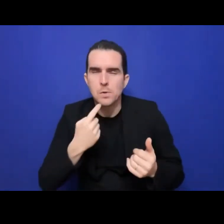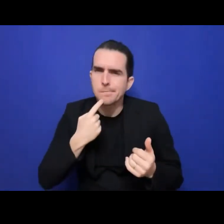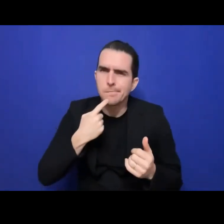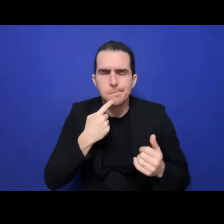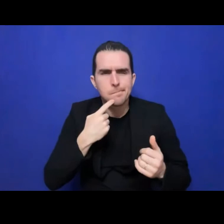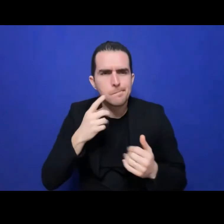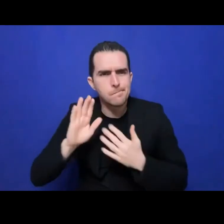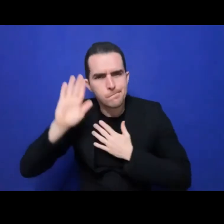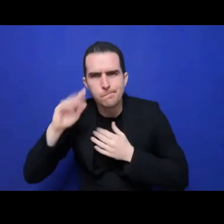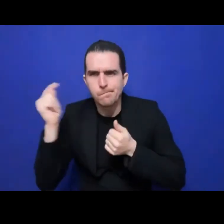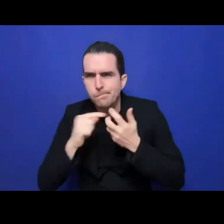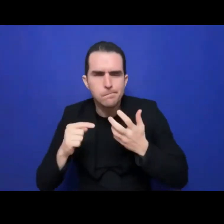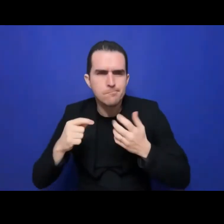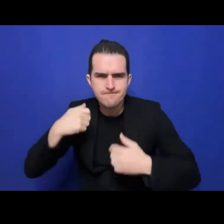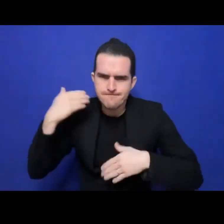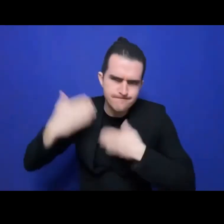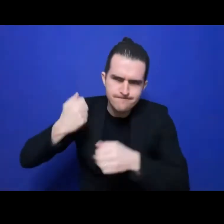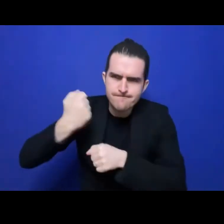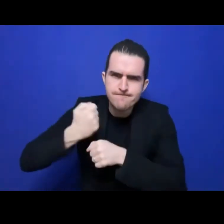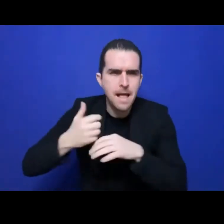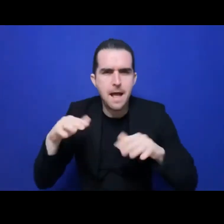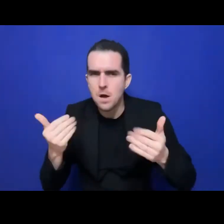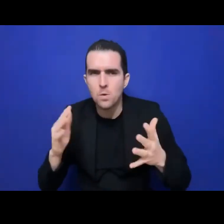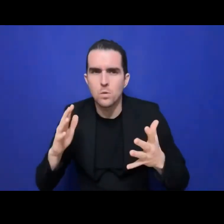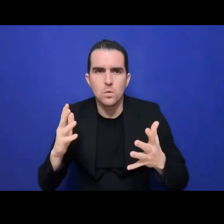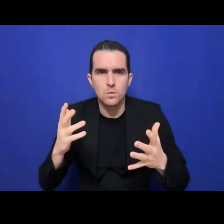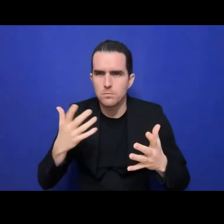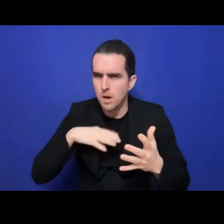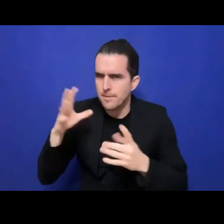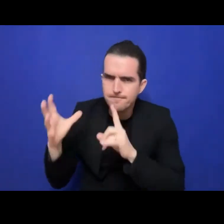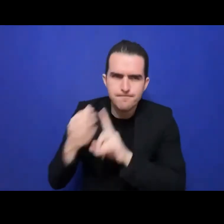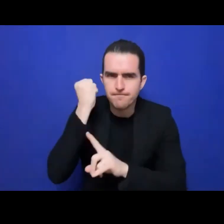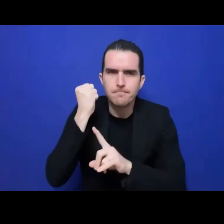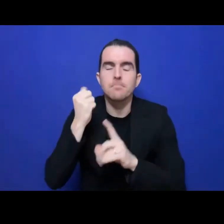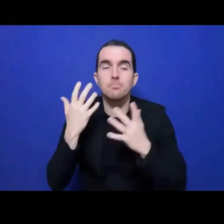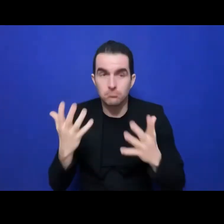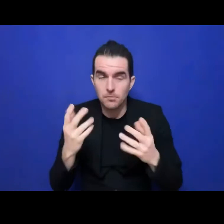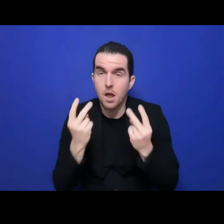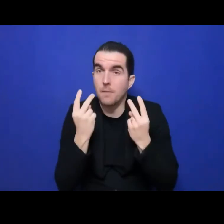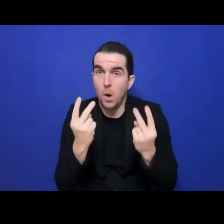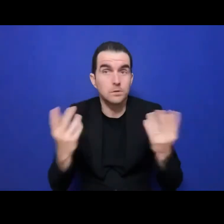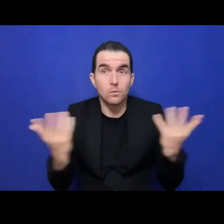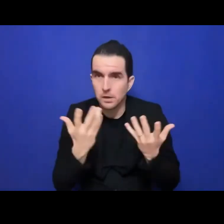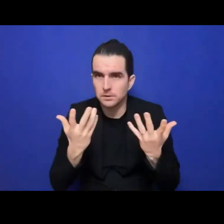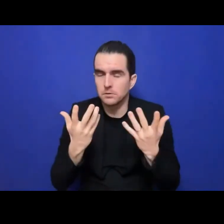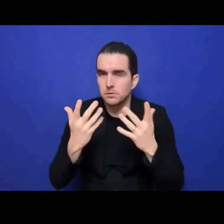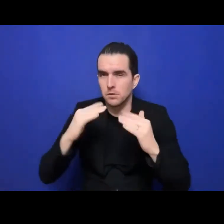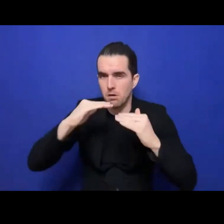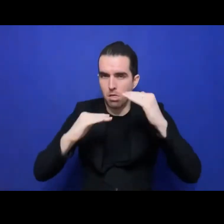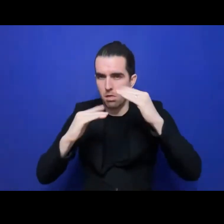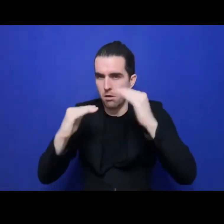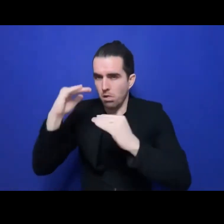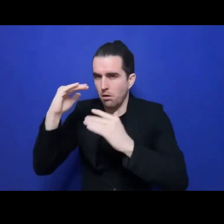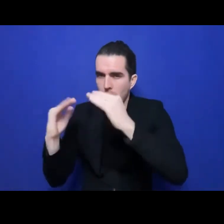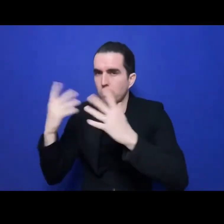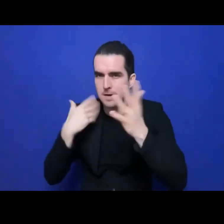unsurprisingly, gaps persist between policy, implementation, and results. The